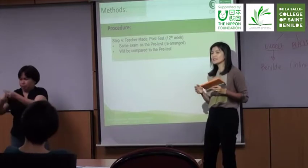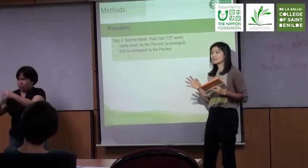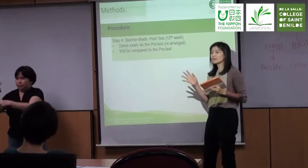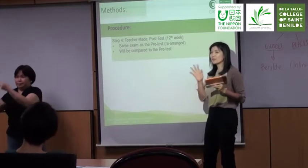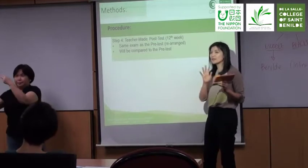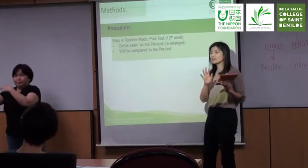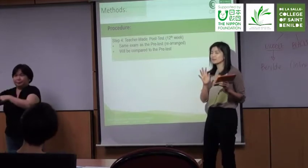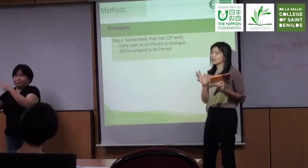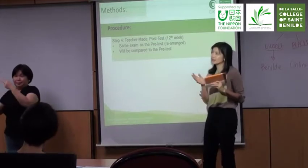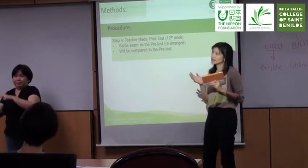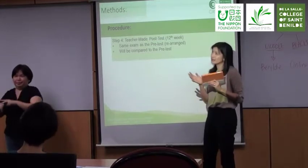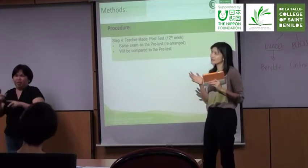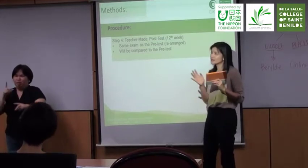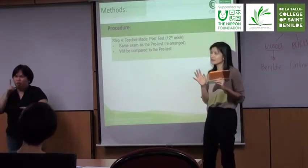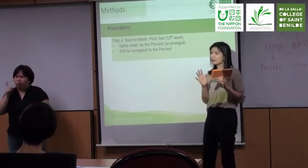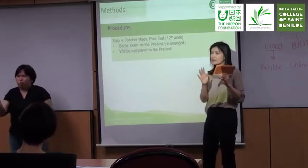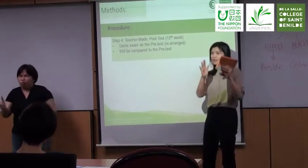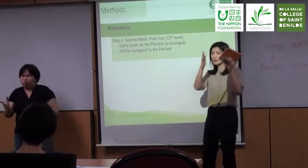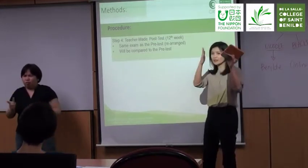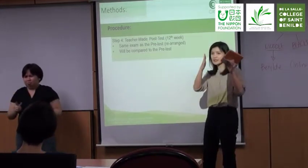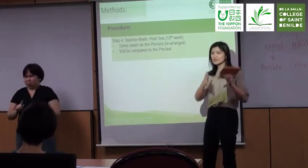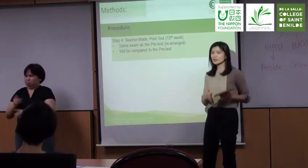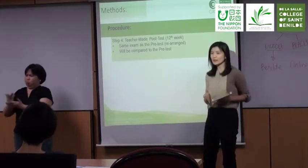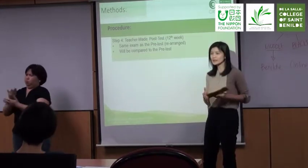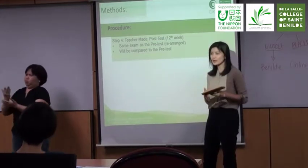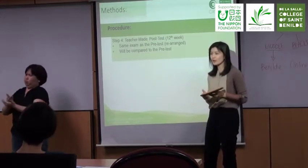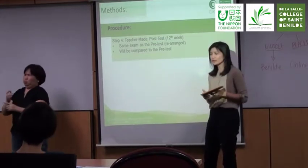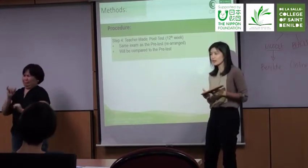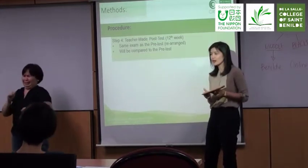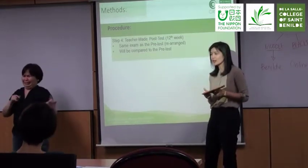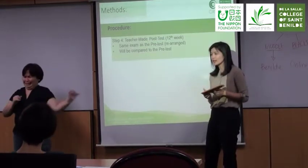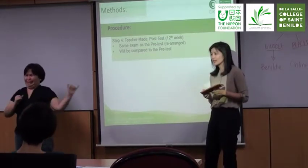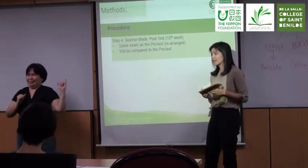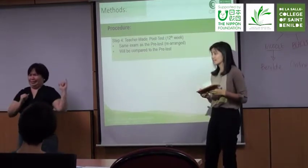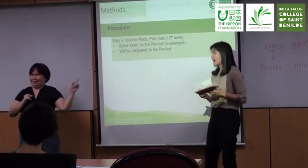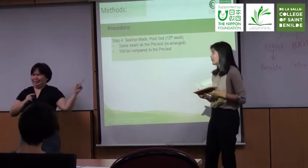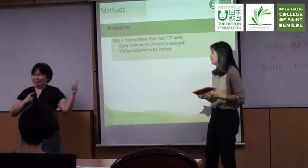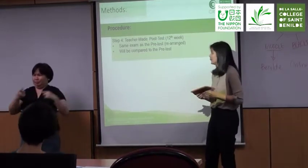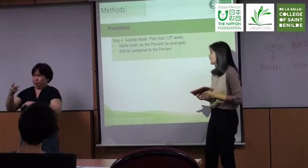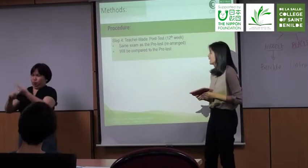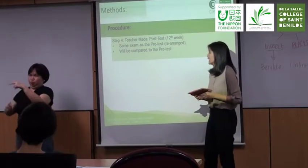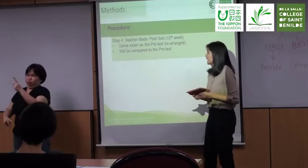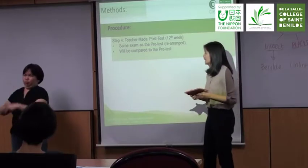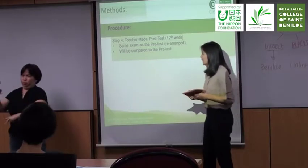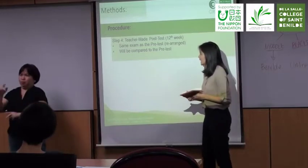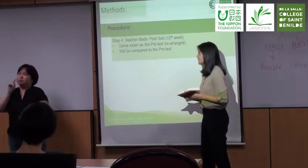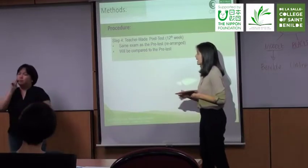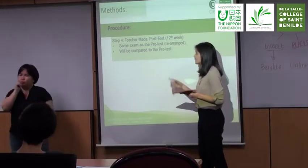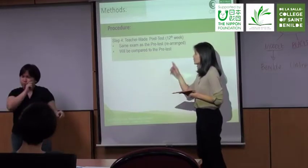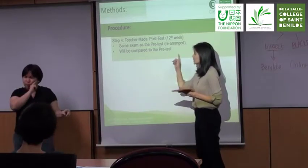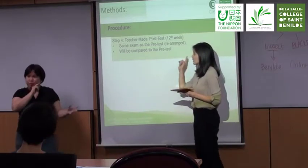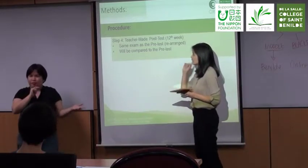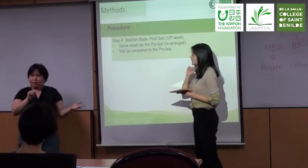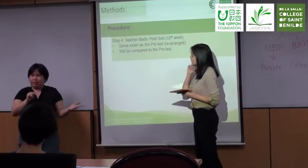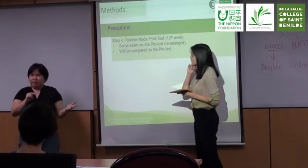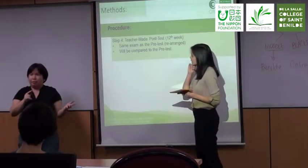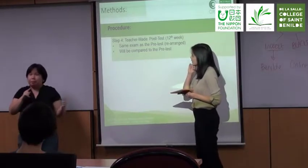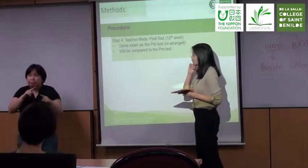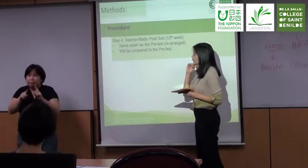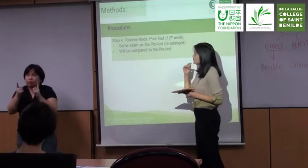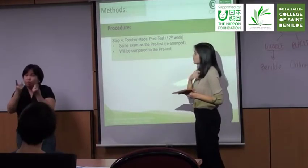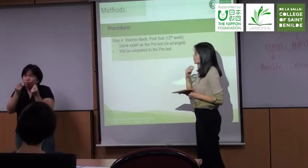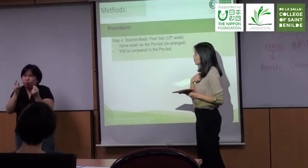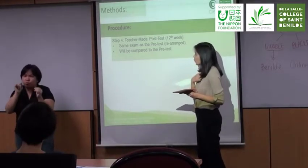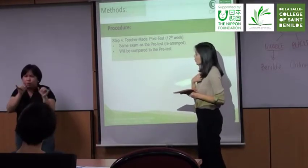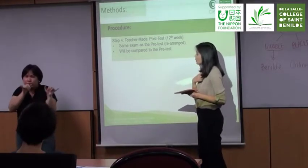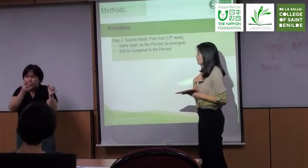Para hindi sila familiar with the sequence of the exam. And then, naturally,